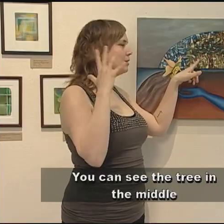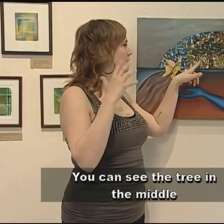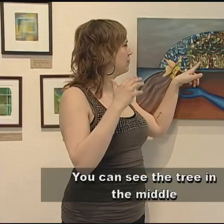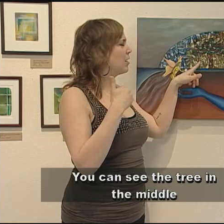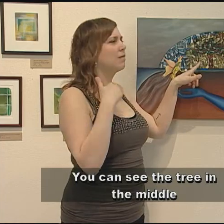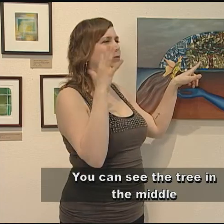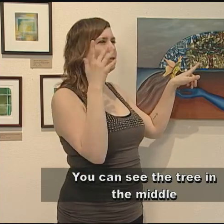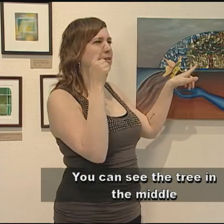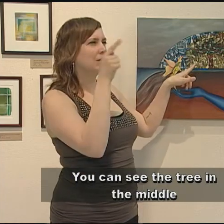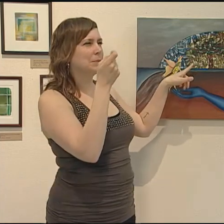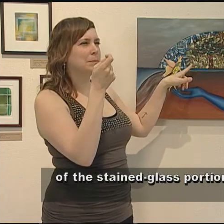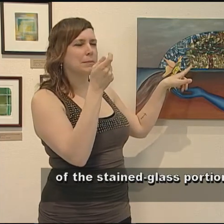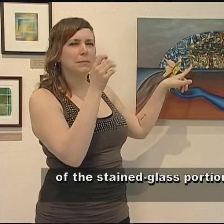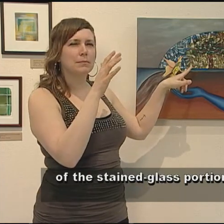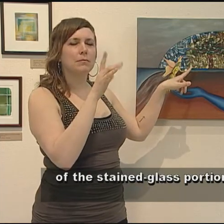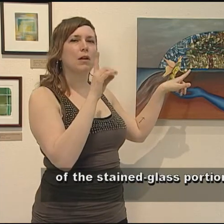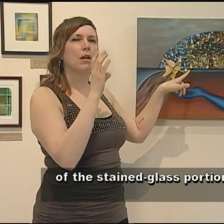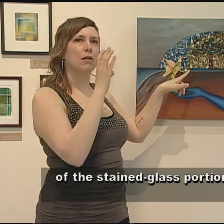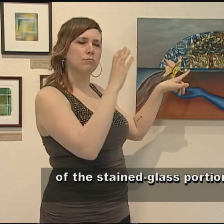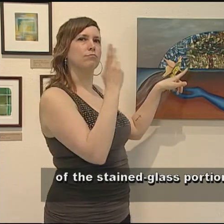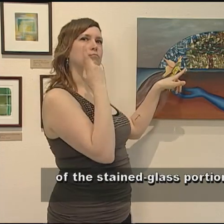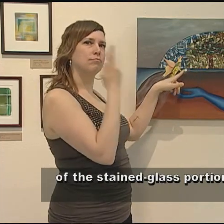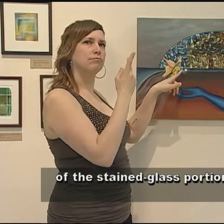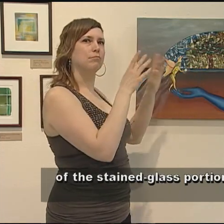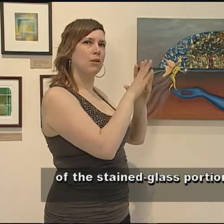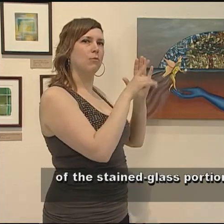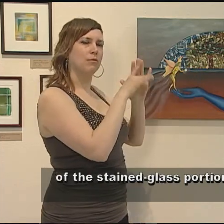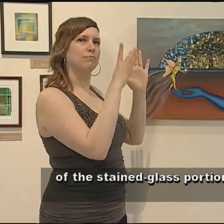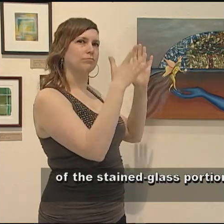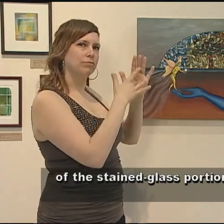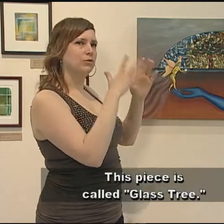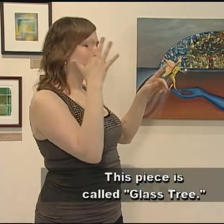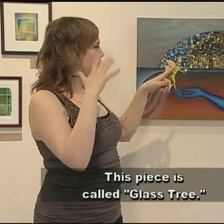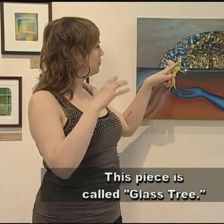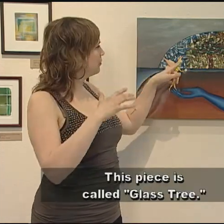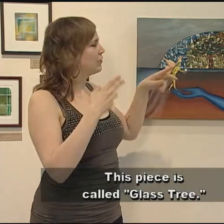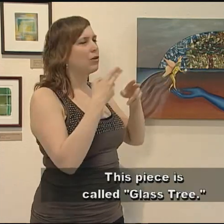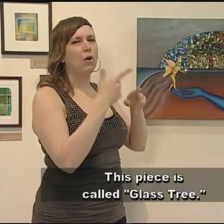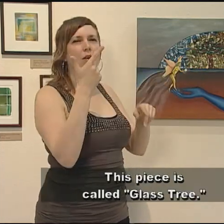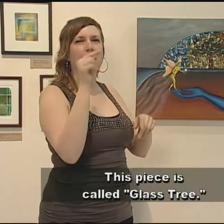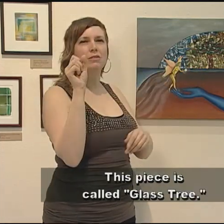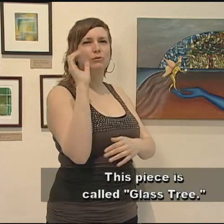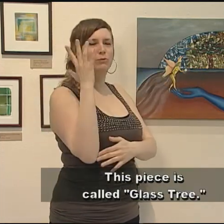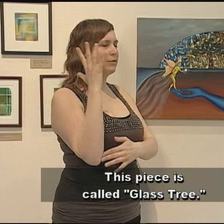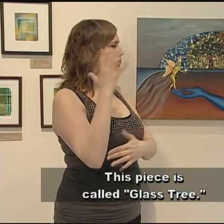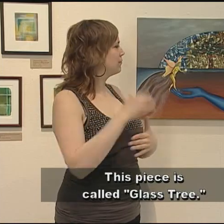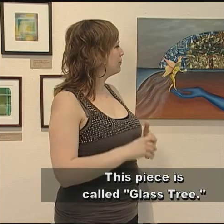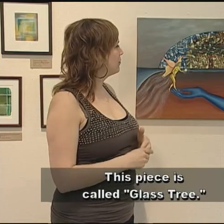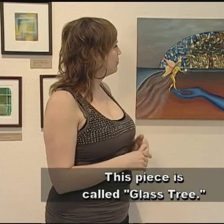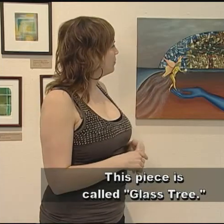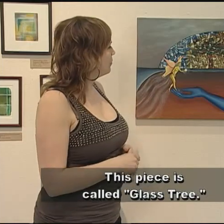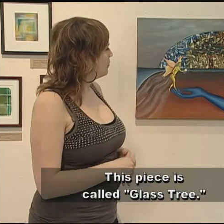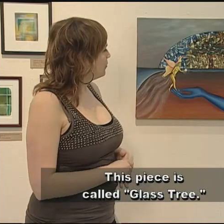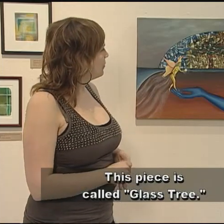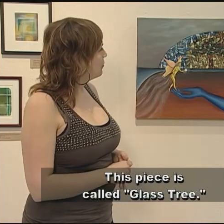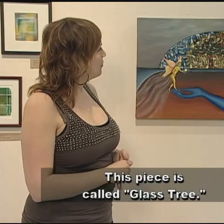see the tree in the middle of the stained glass portion. This piece is called Glass Tree.